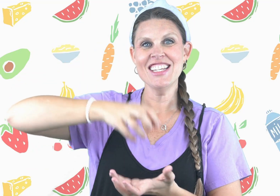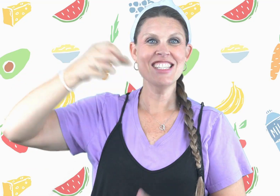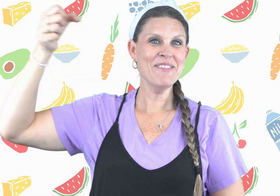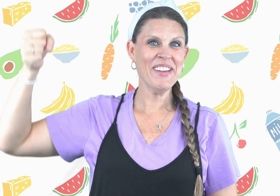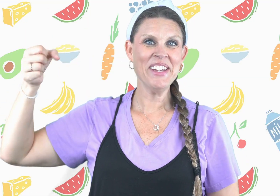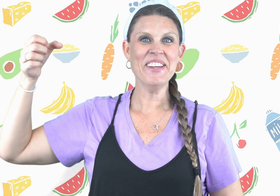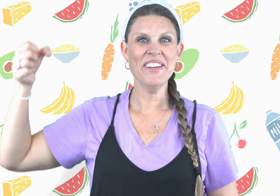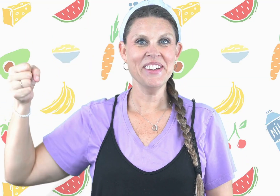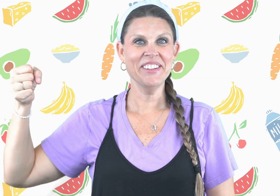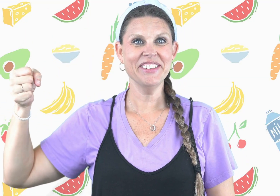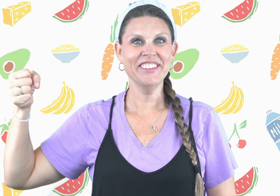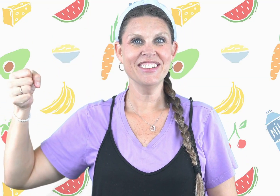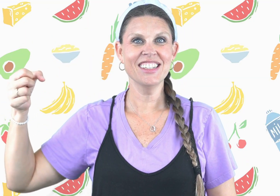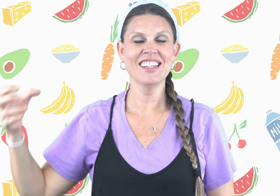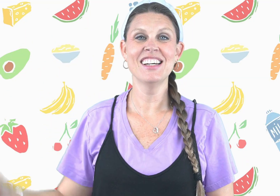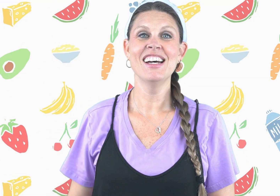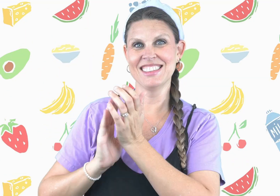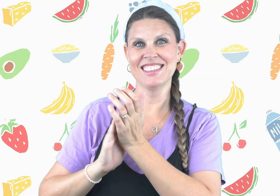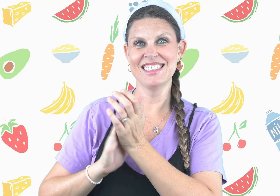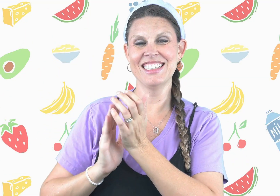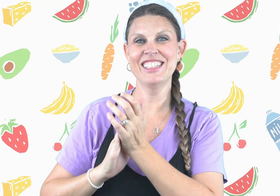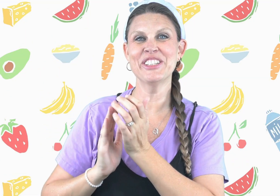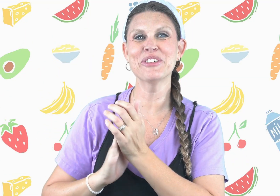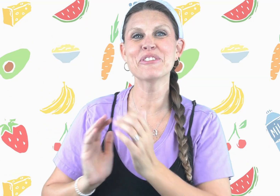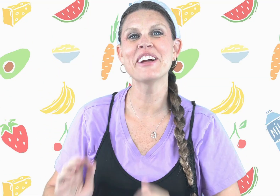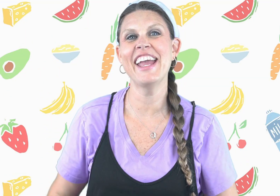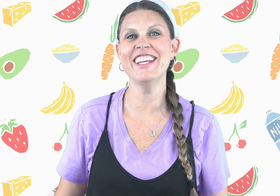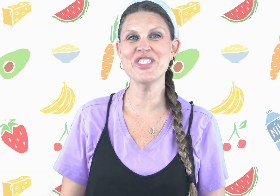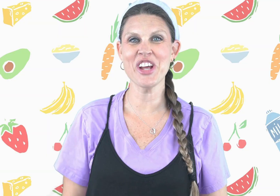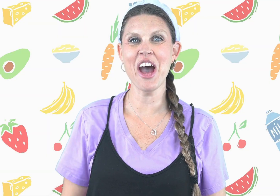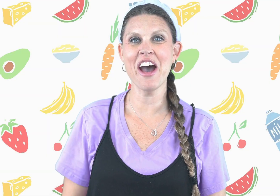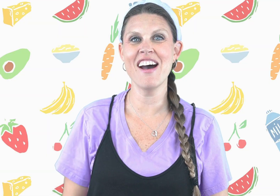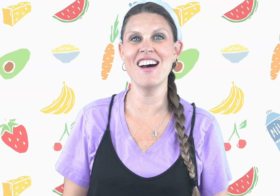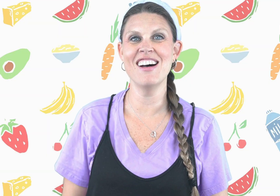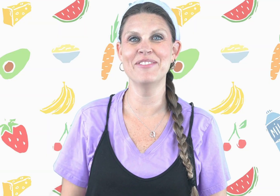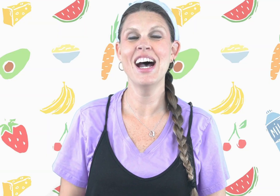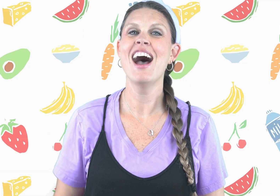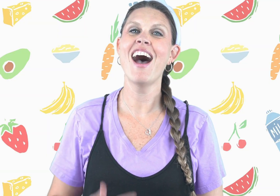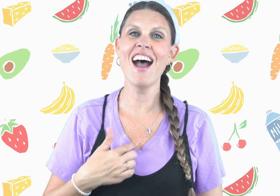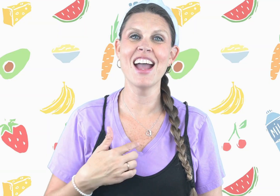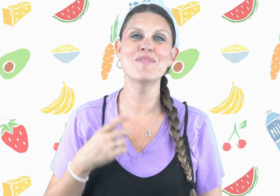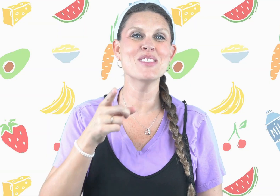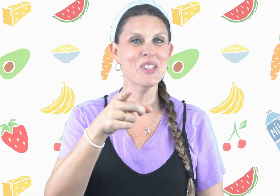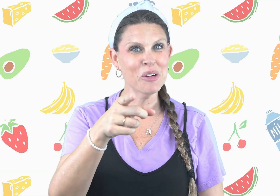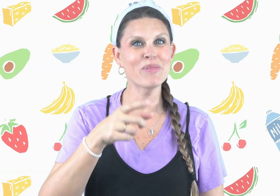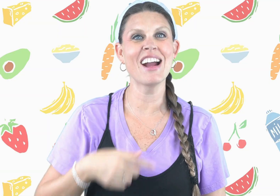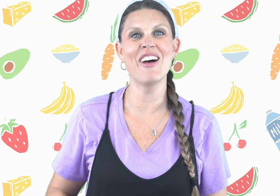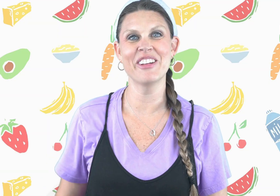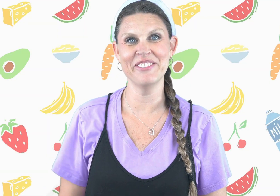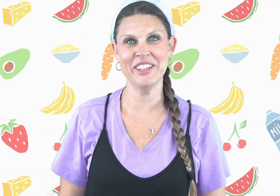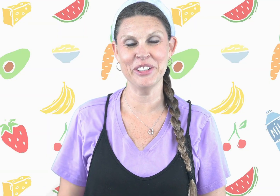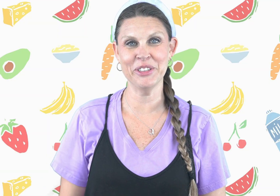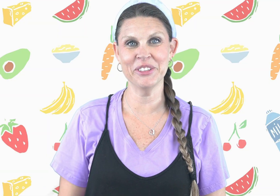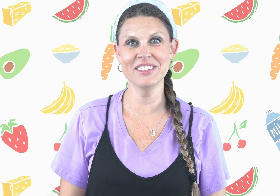cookies and milk. Great job! I'm so proud of you.